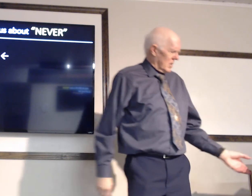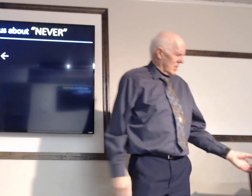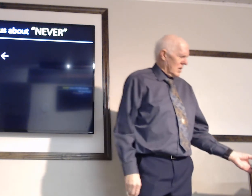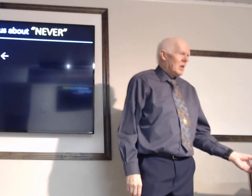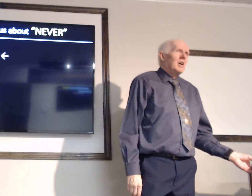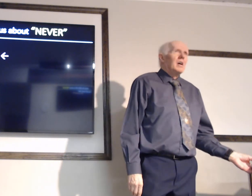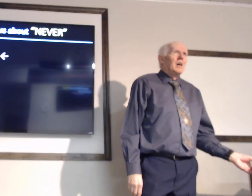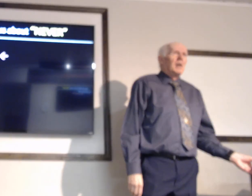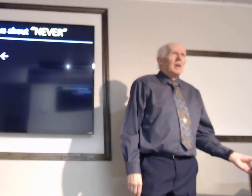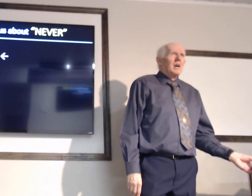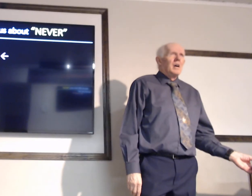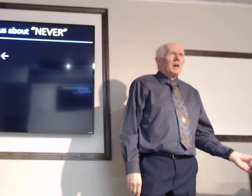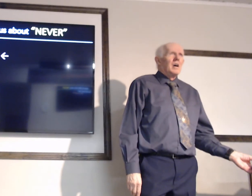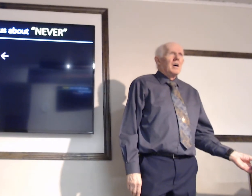mean we will never die?